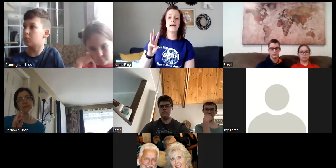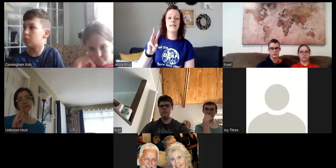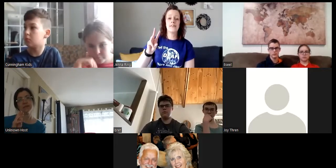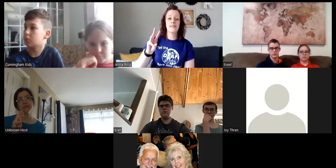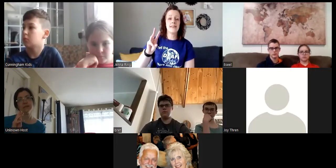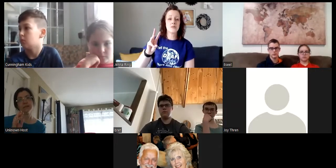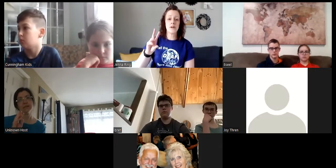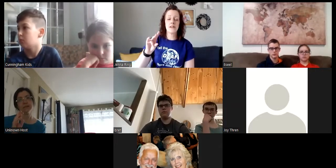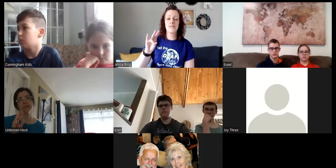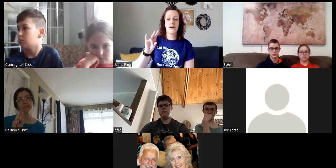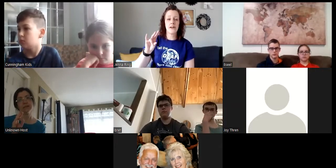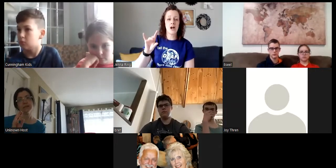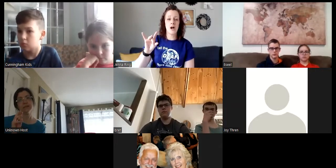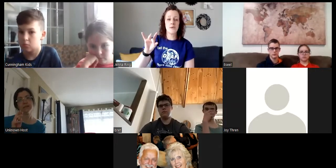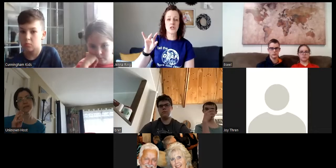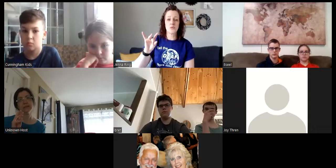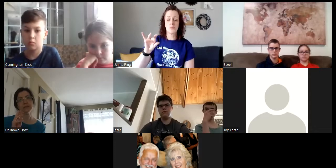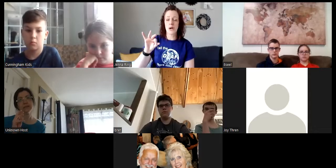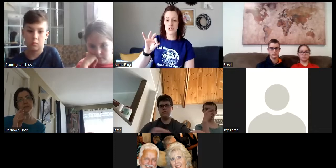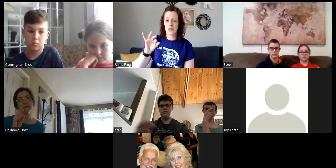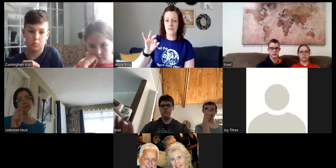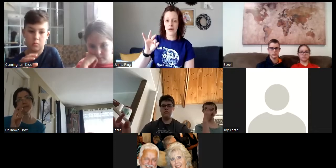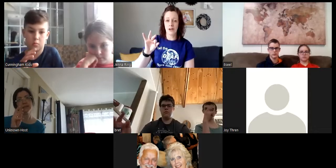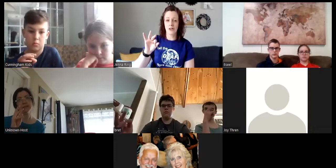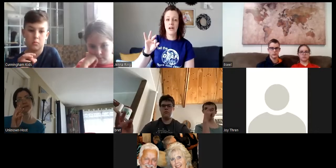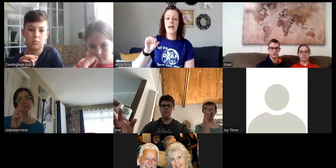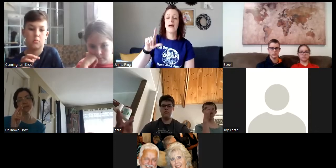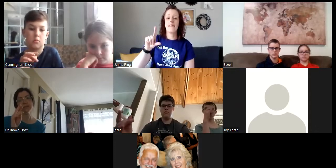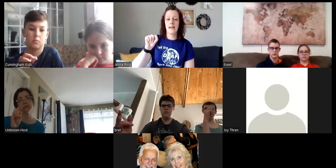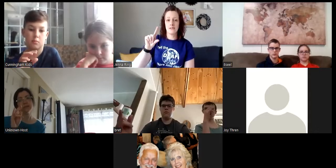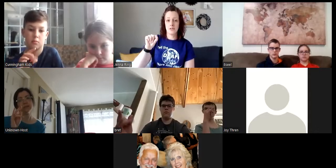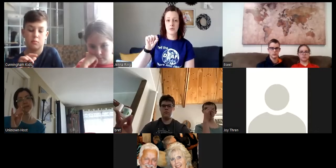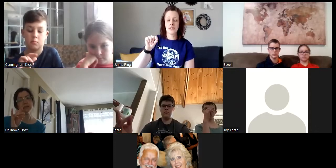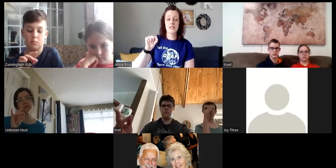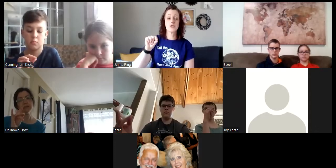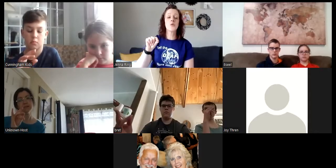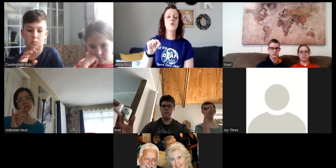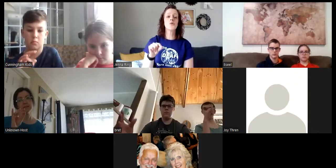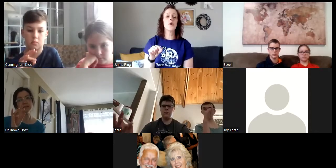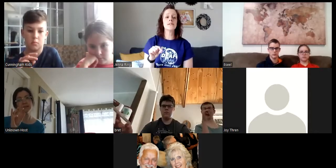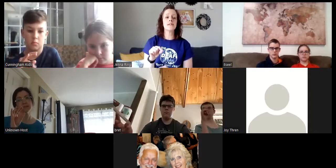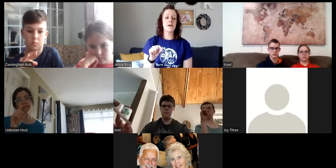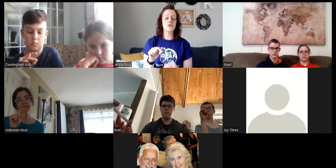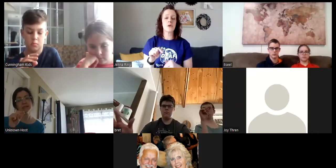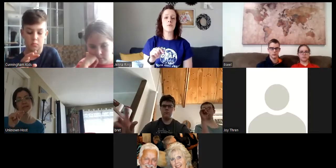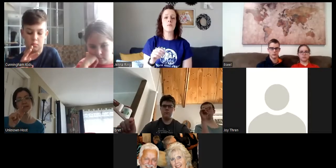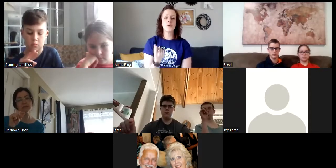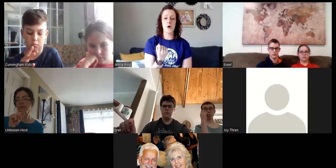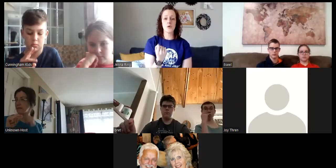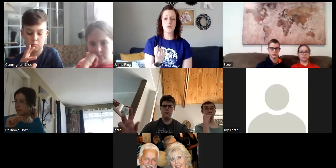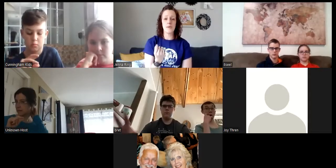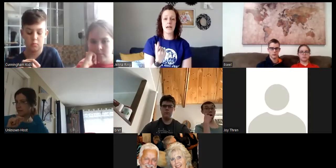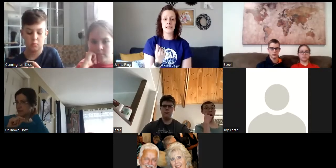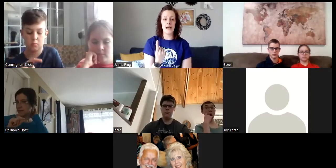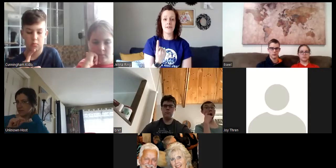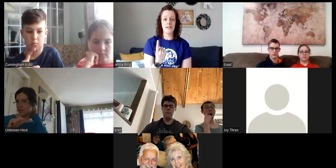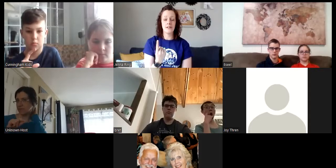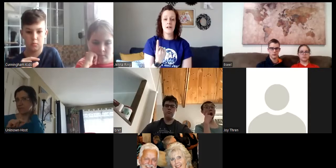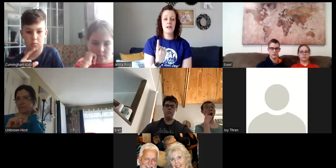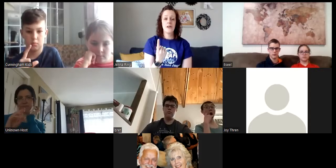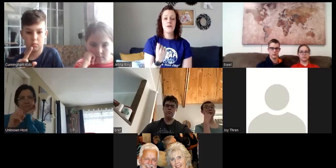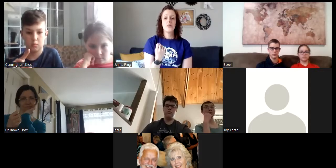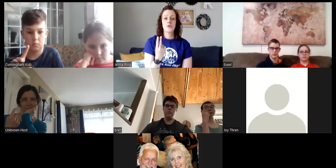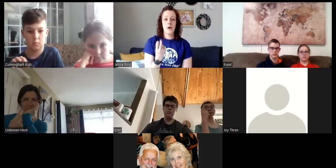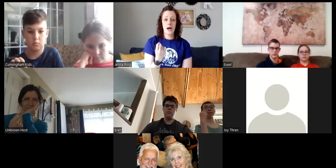but this one is very common, just brushing the finger. And then 20. So the ones that might trip you up the most would be